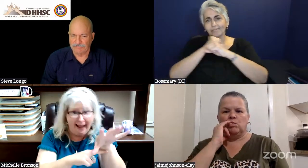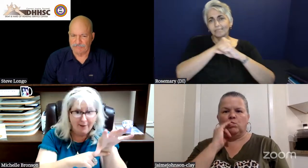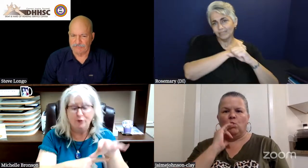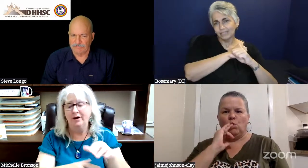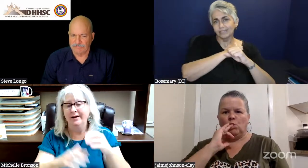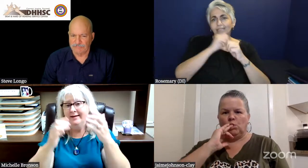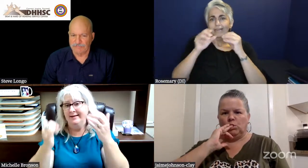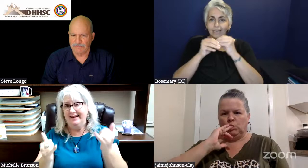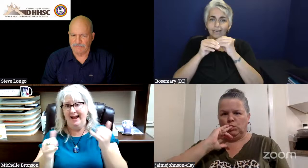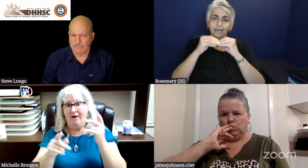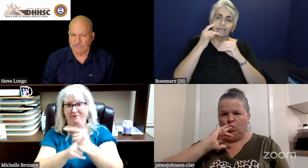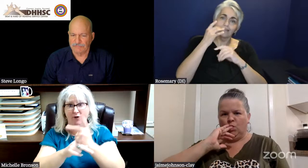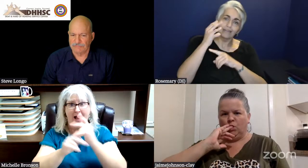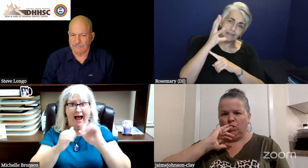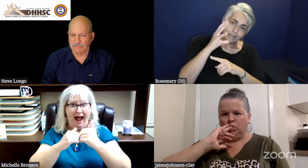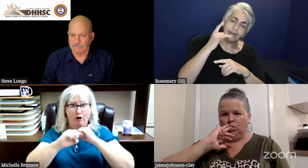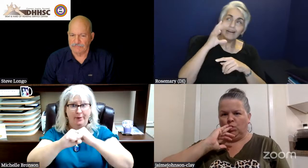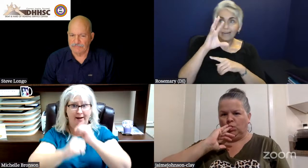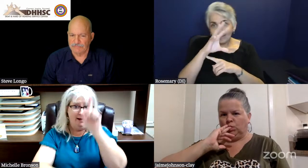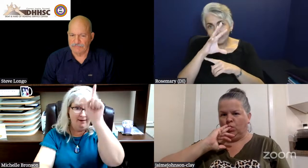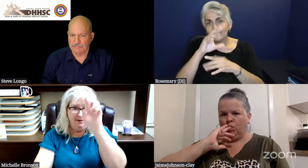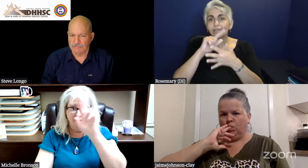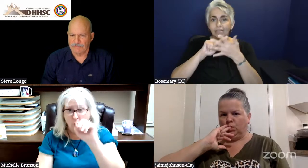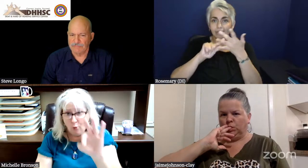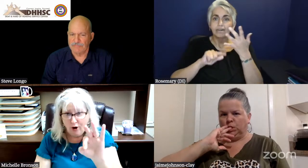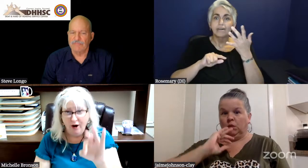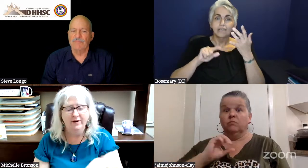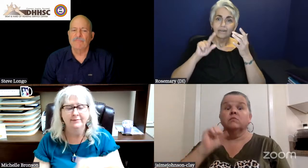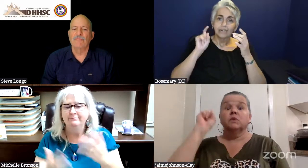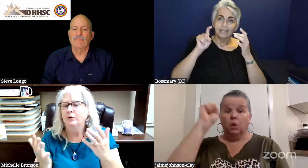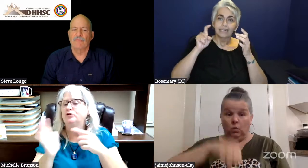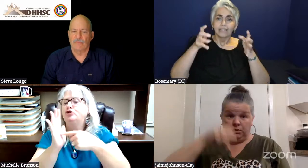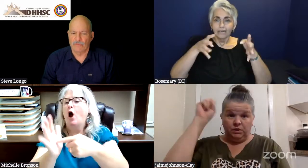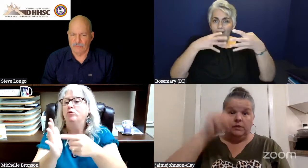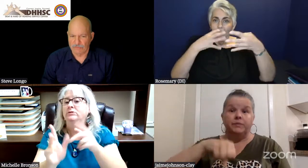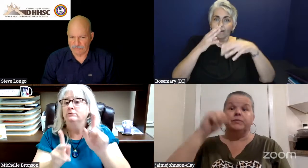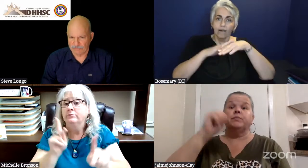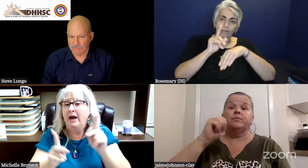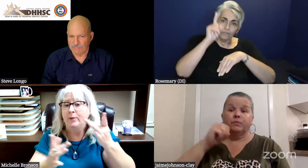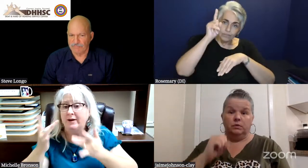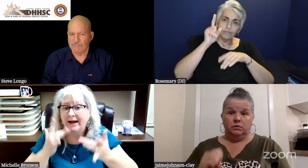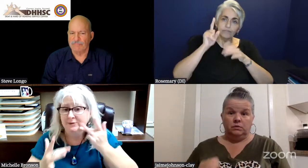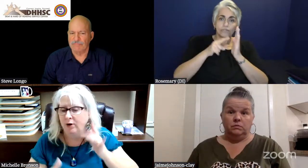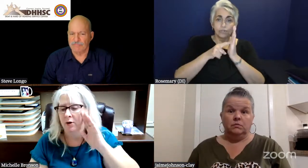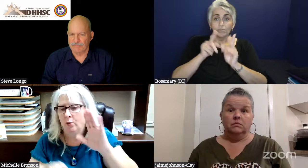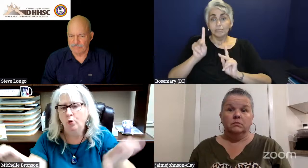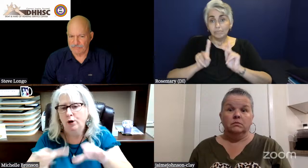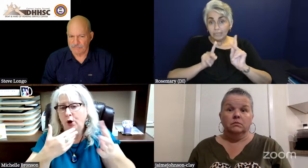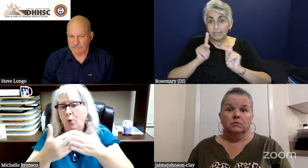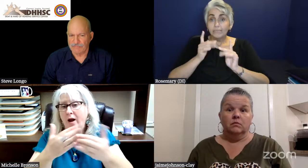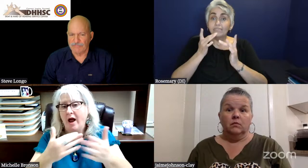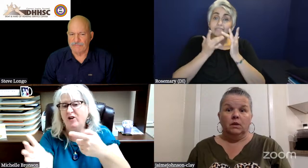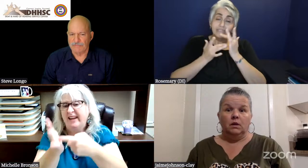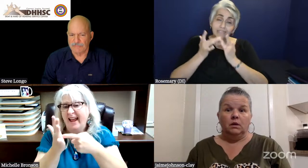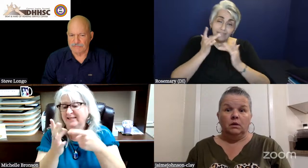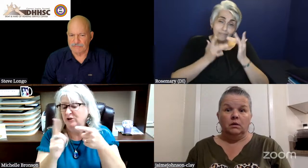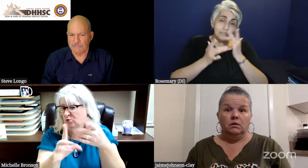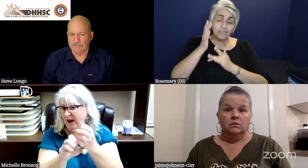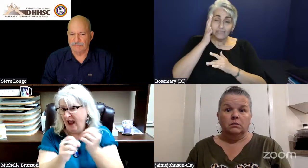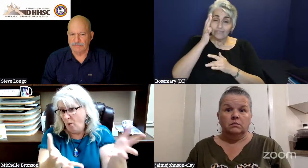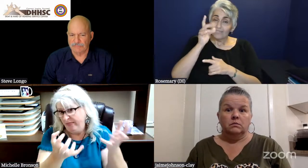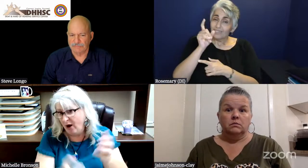Teachers Association, had a similar situation where they stole theirs. We need to have more lights and gating or fencing